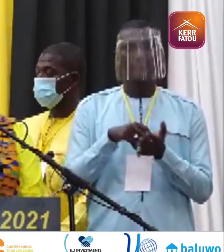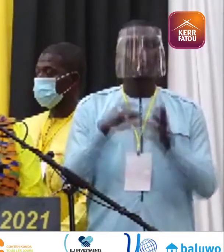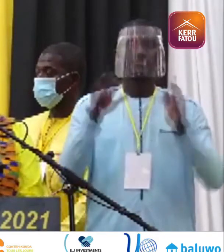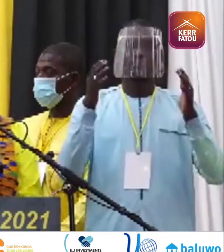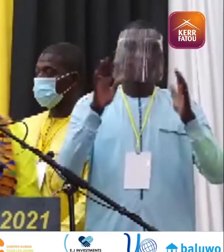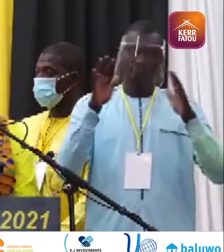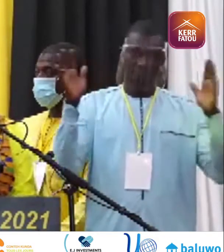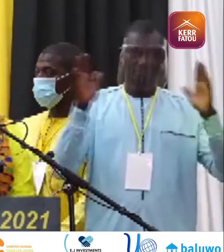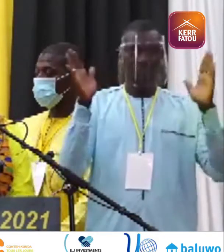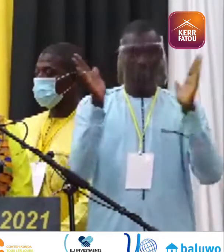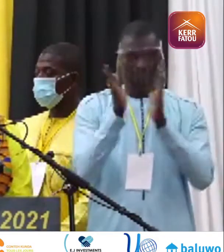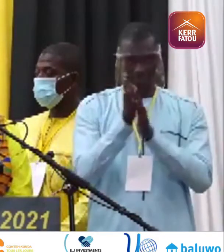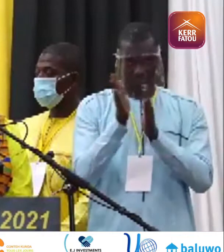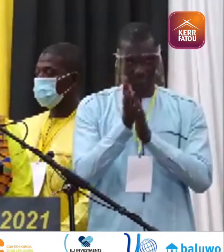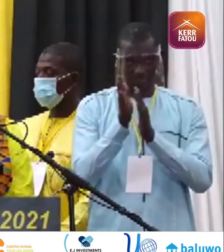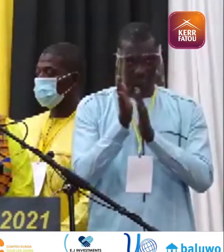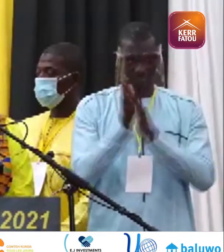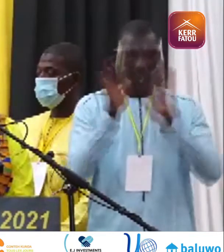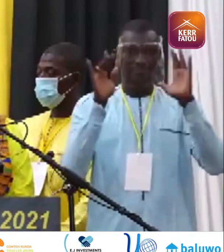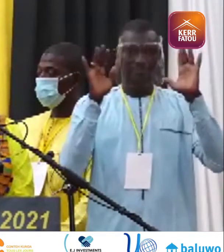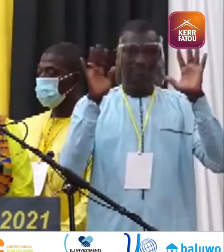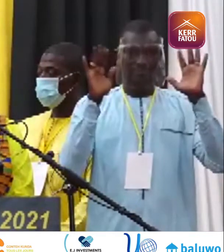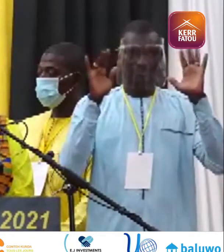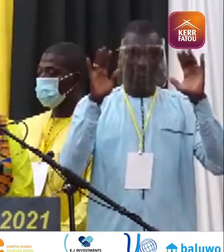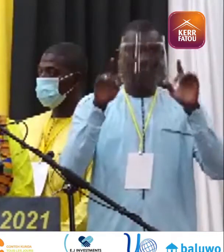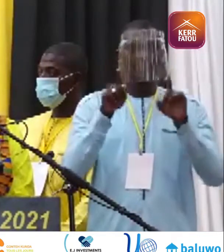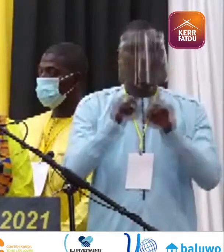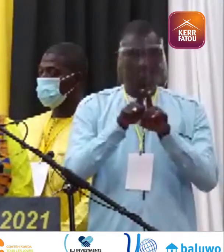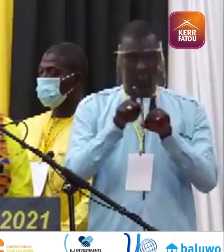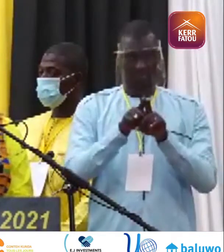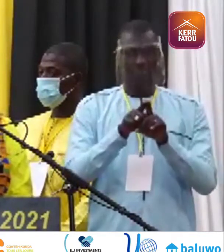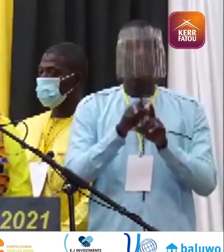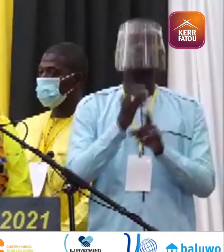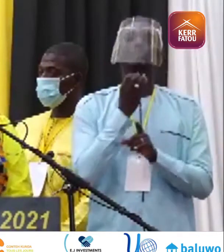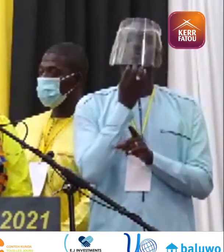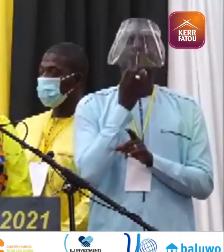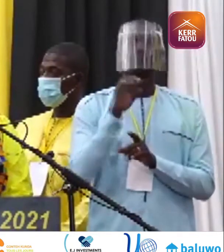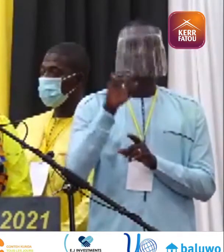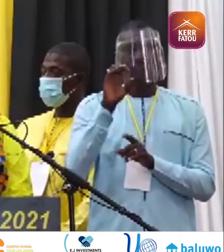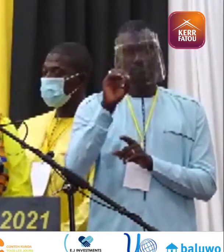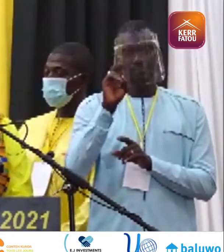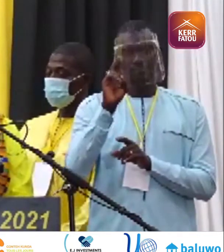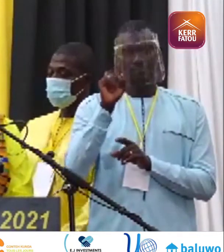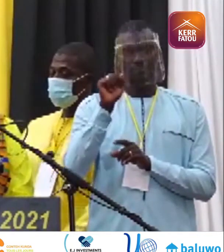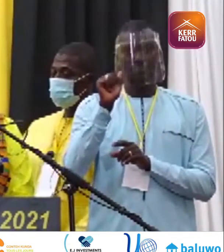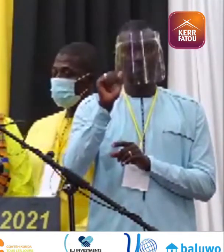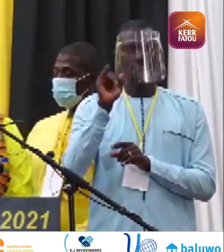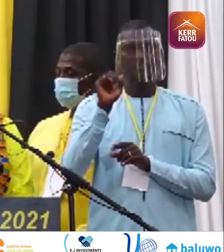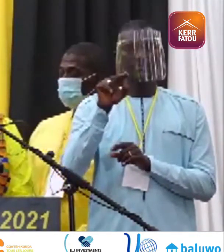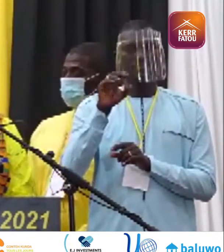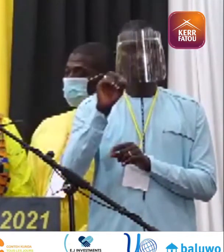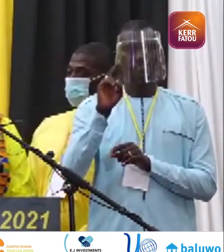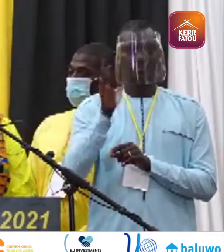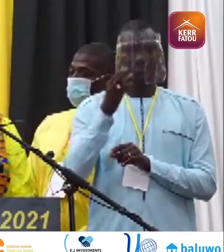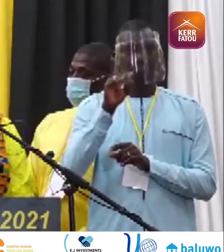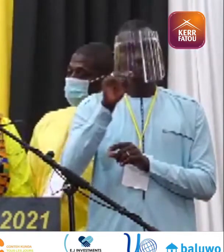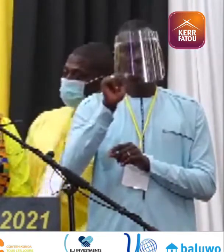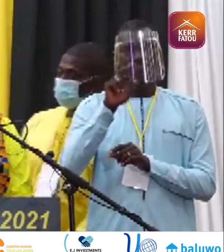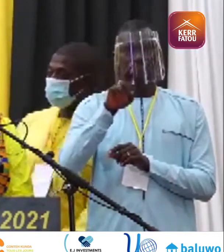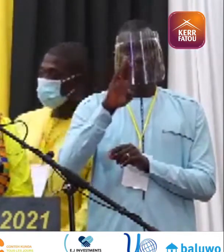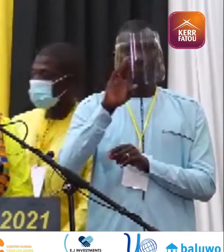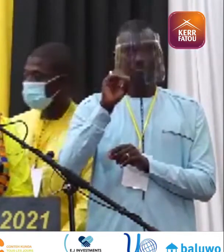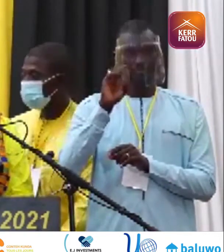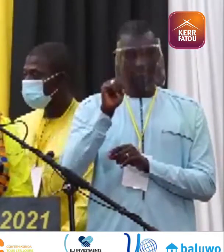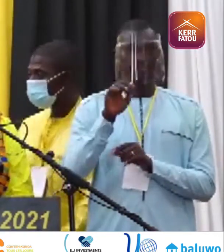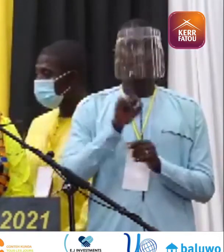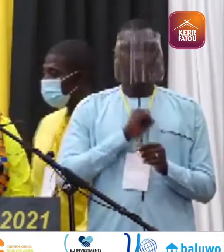of applause to His Excellency Useinu ANM Dabo, who is the